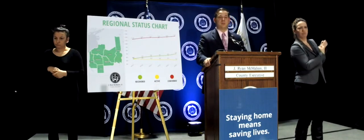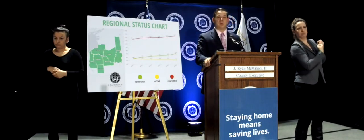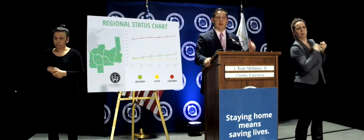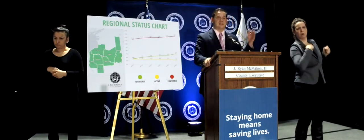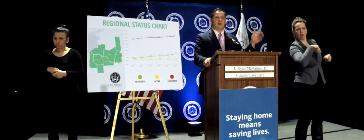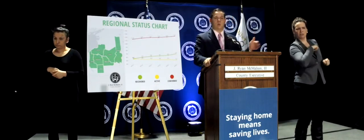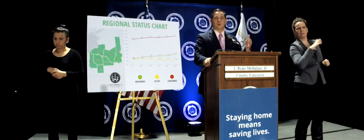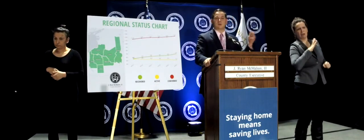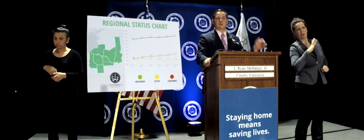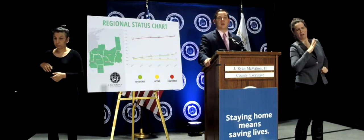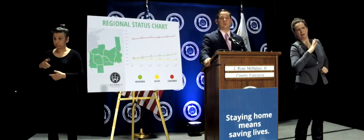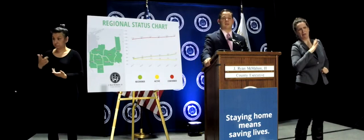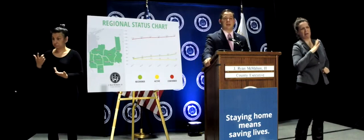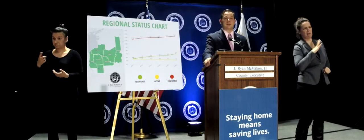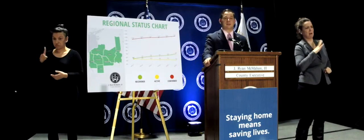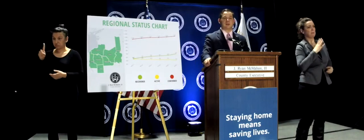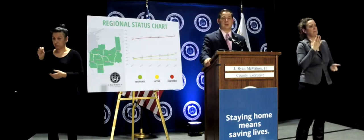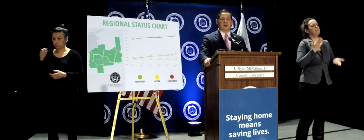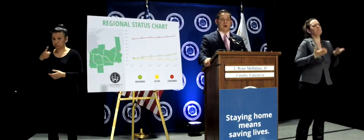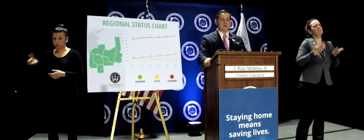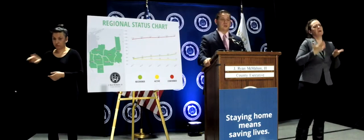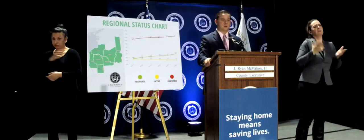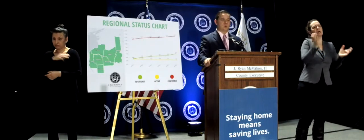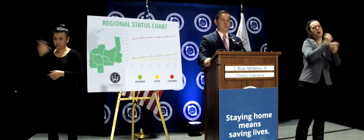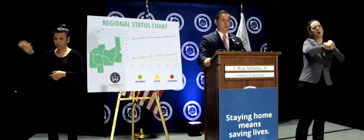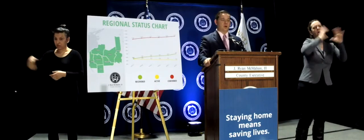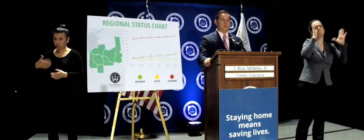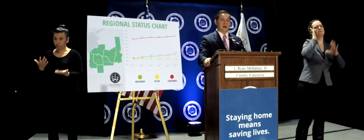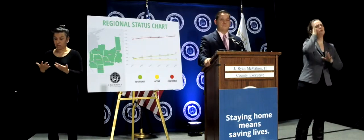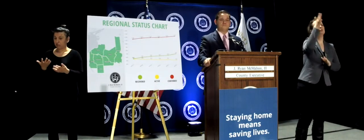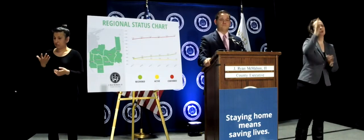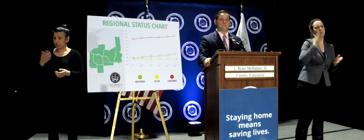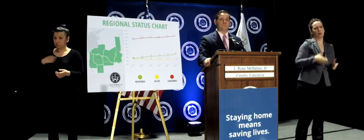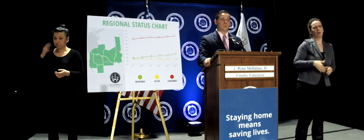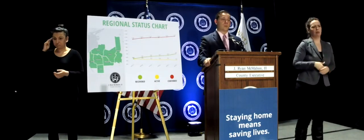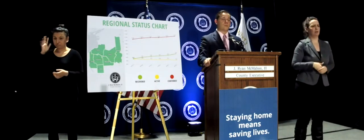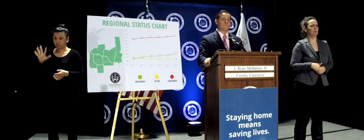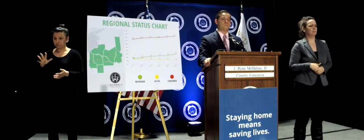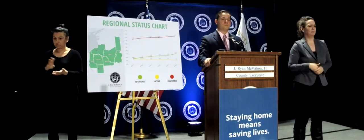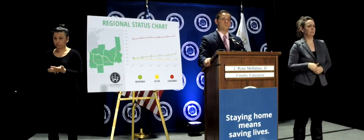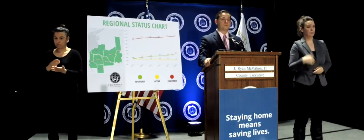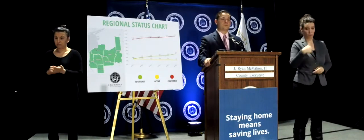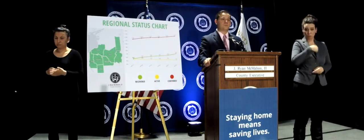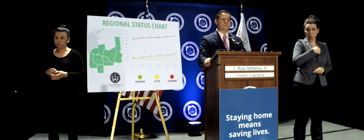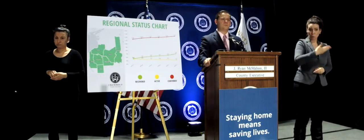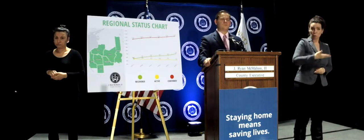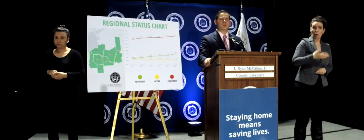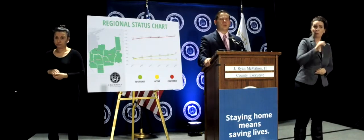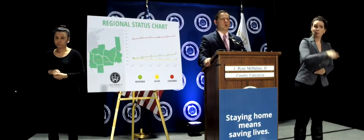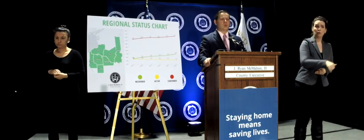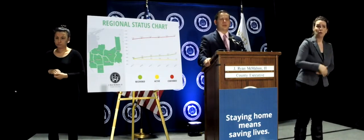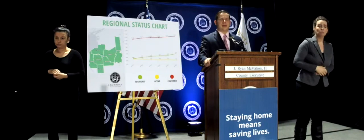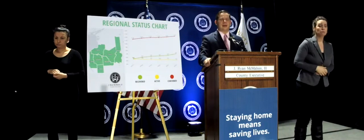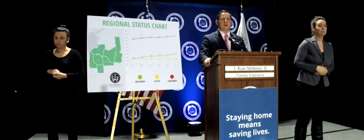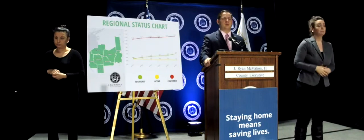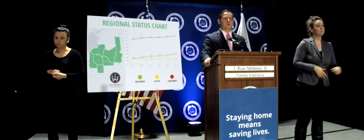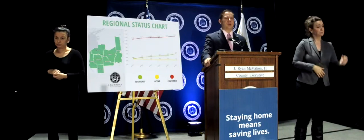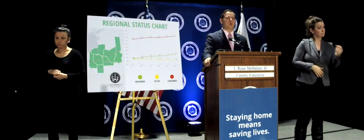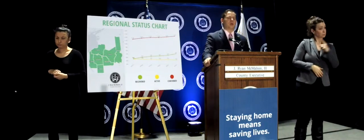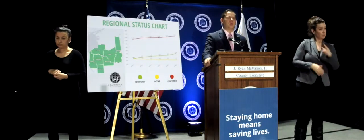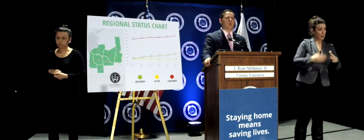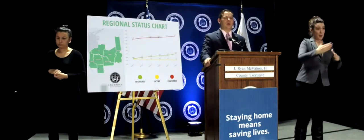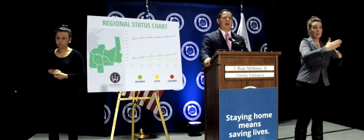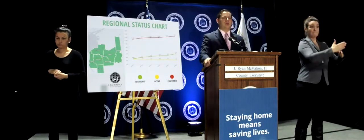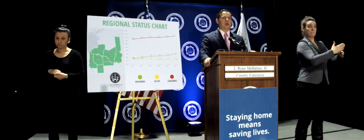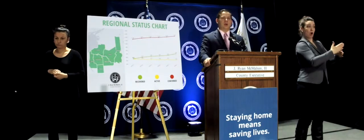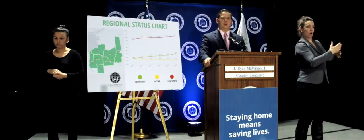team. Maybe that's how it works. That would make sense, and certainly we'd be welcome to that. So would it be one or the other, a partnership? We can't, look